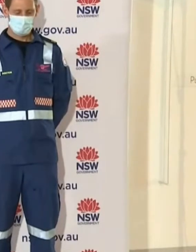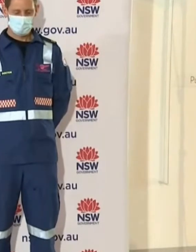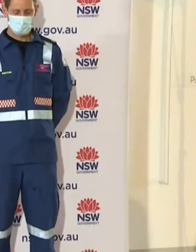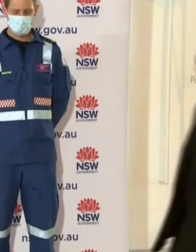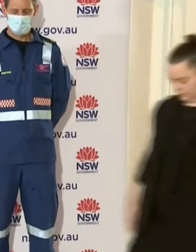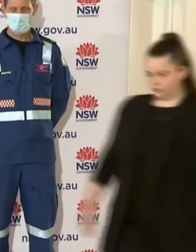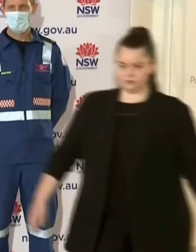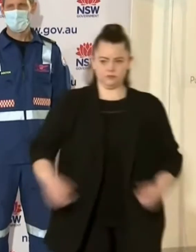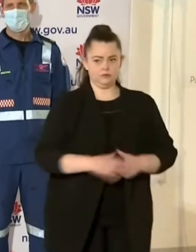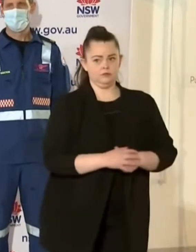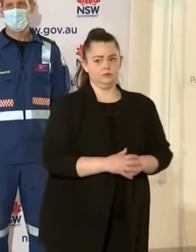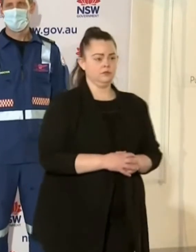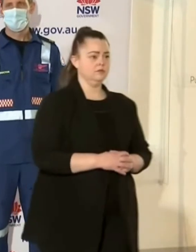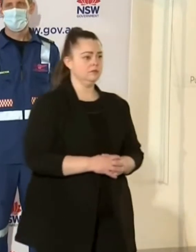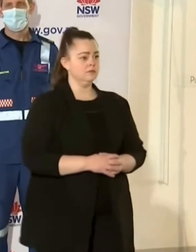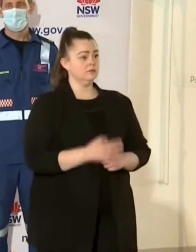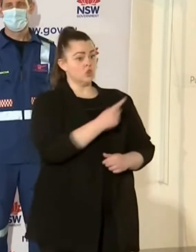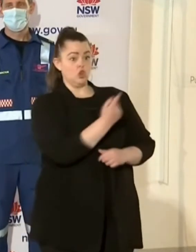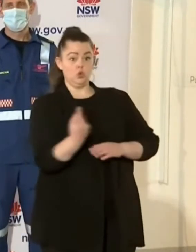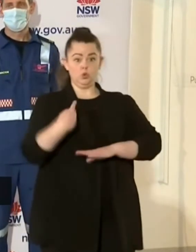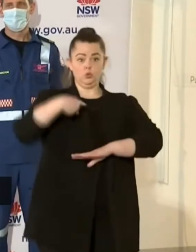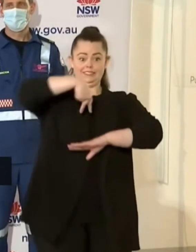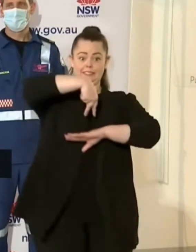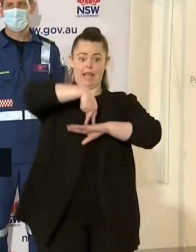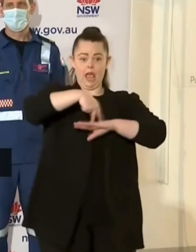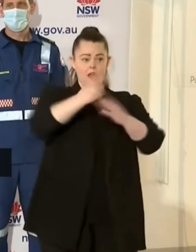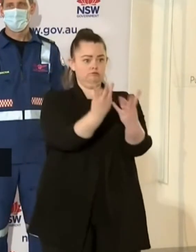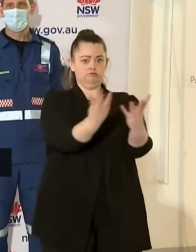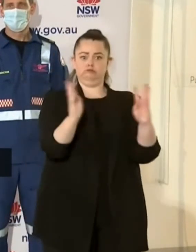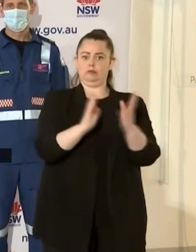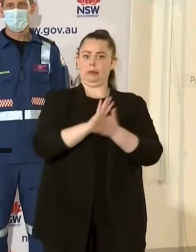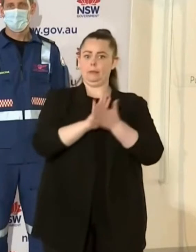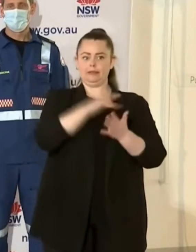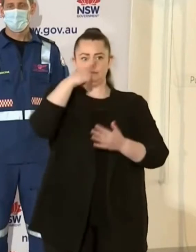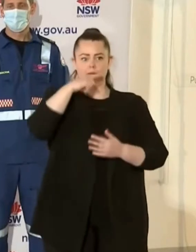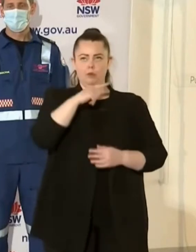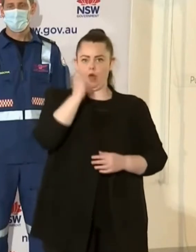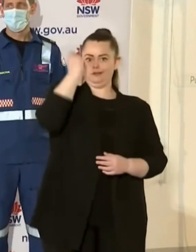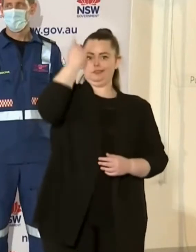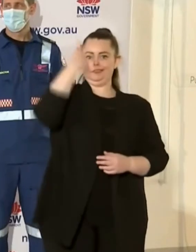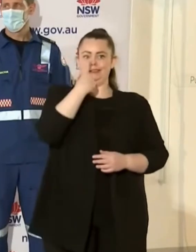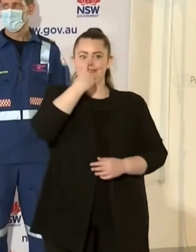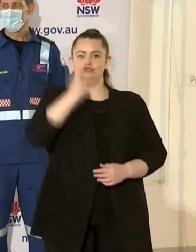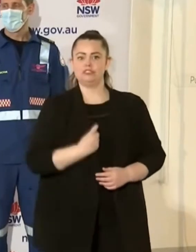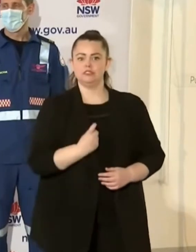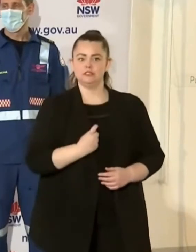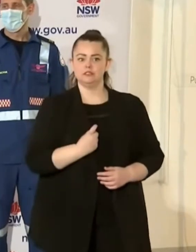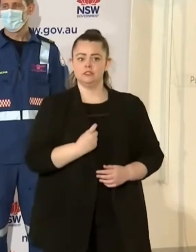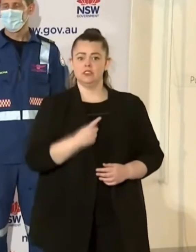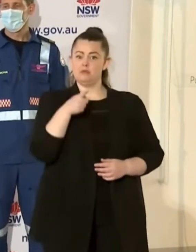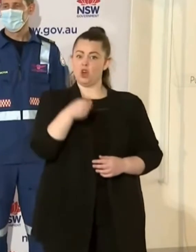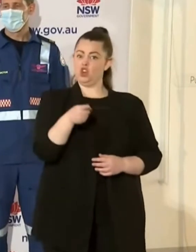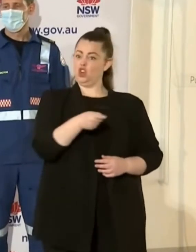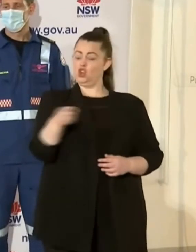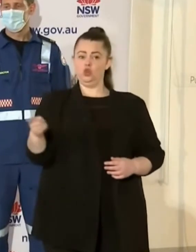people are going to stop engaging. No, that hasn't occurred in any other jurisdiction. I think I was just talking to Dr. Burns before about